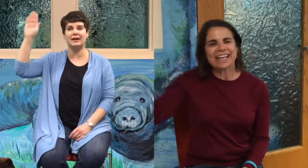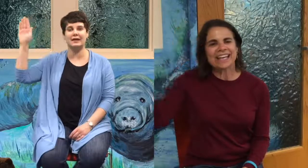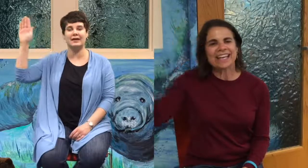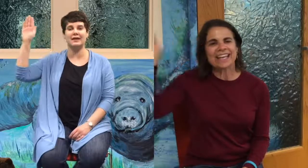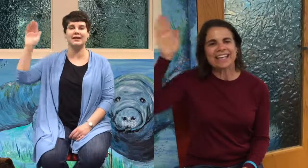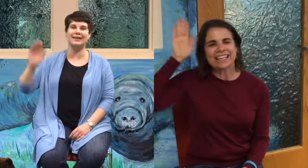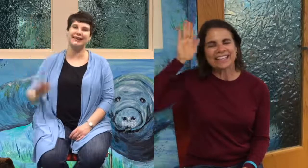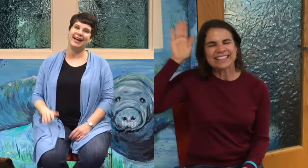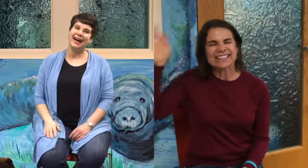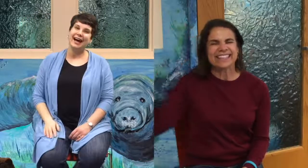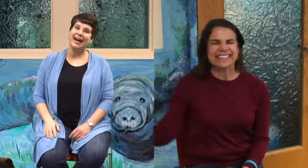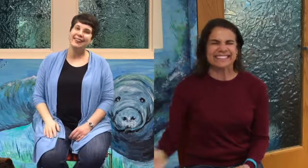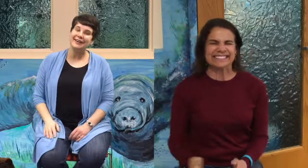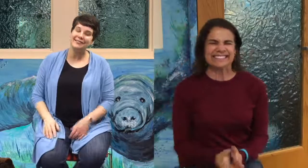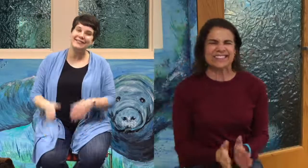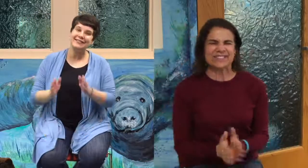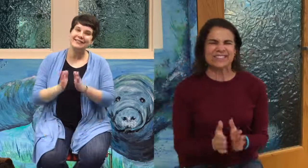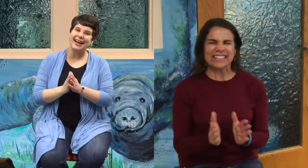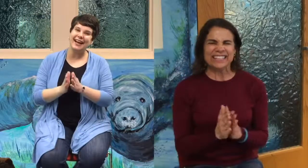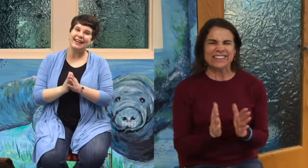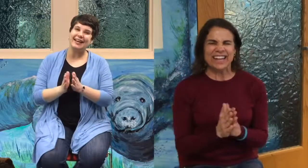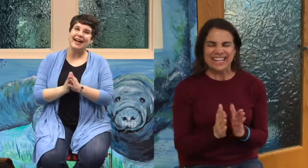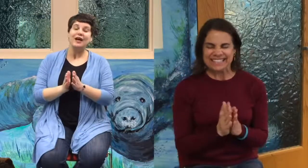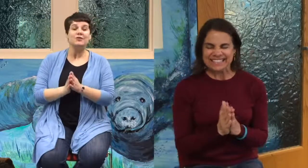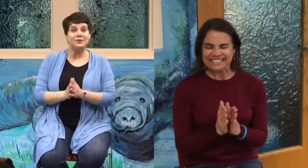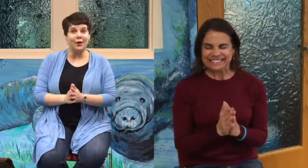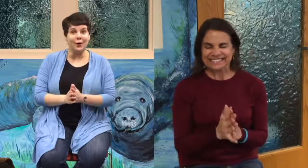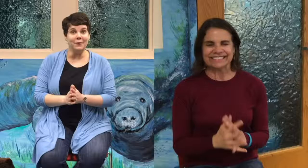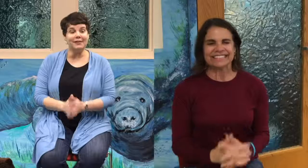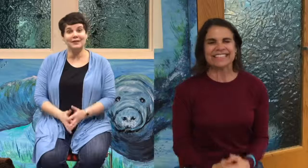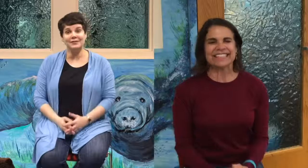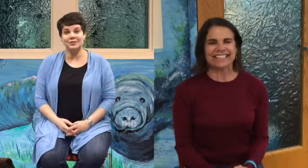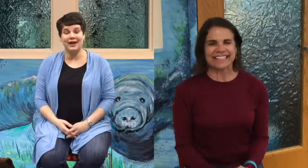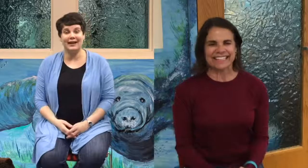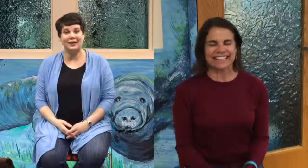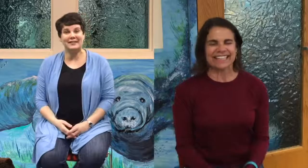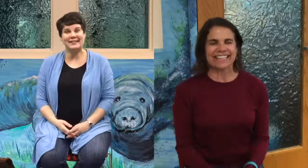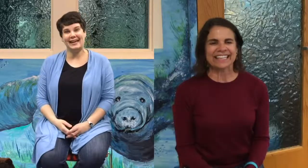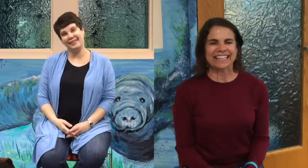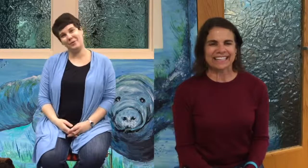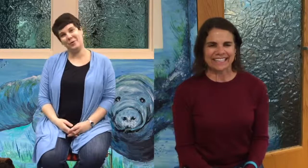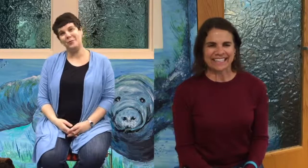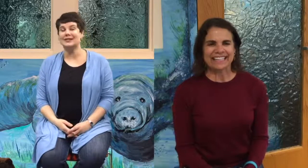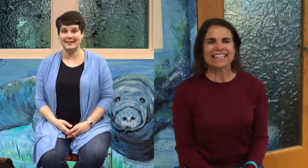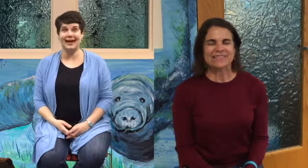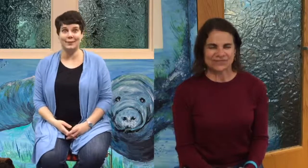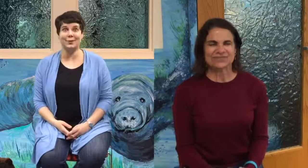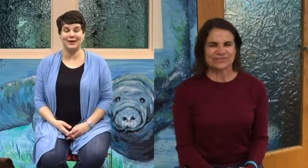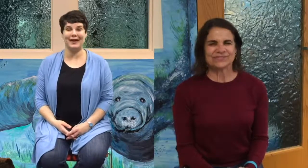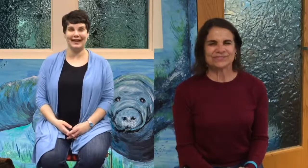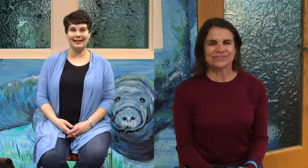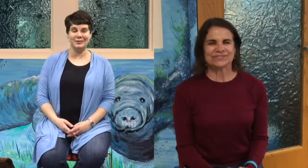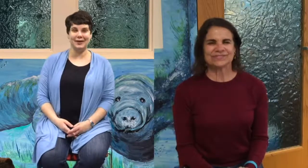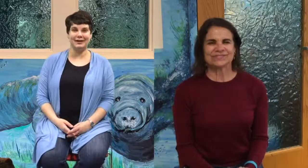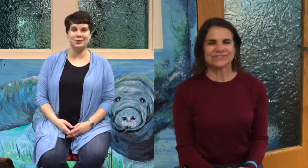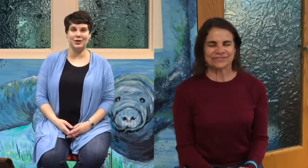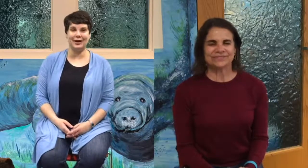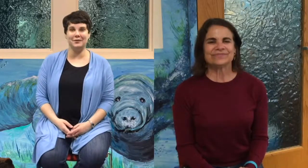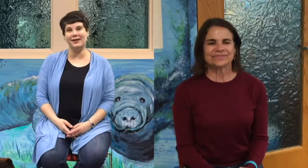today? That was great. Really great. So let's try it all together one more time, okay? You ready to try it with